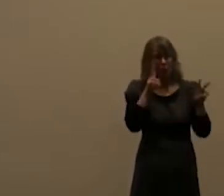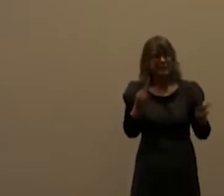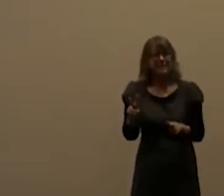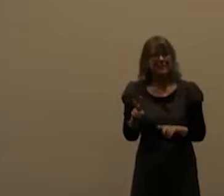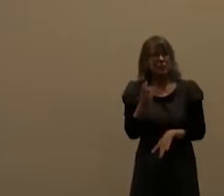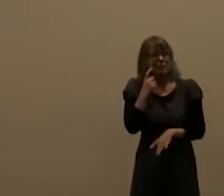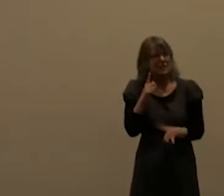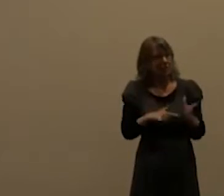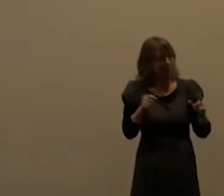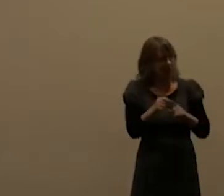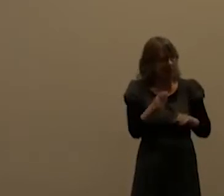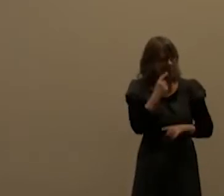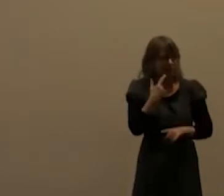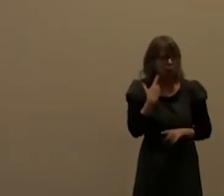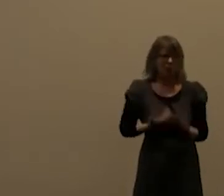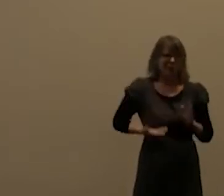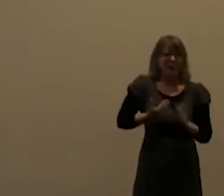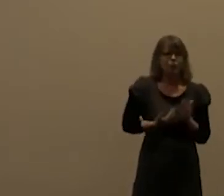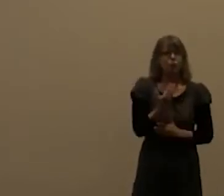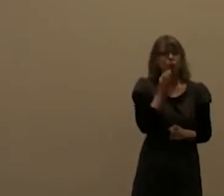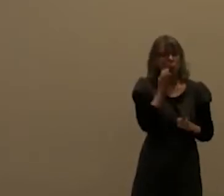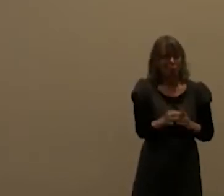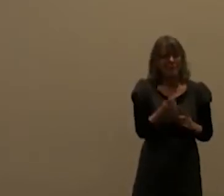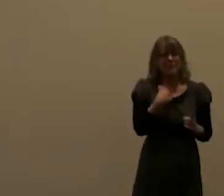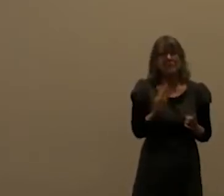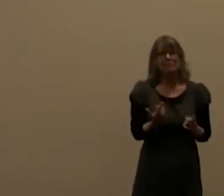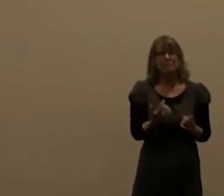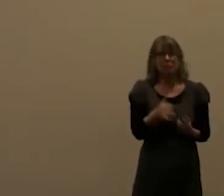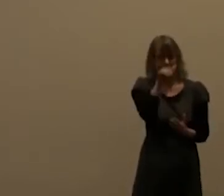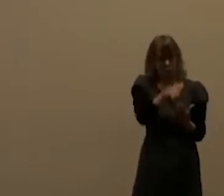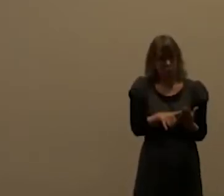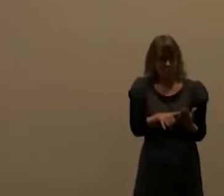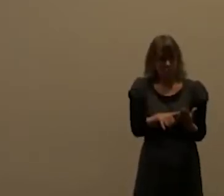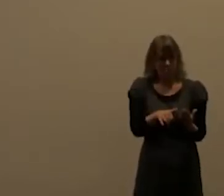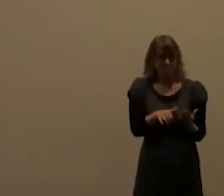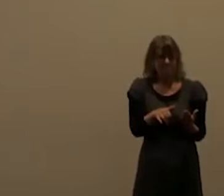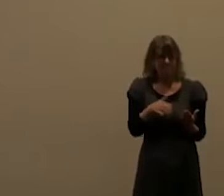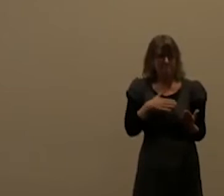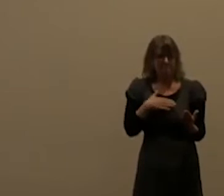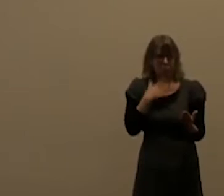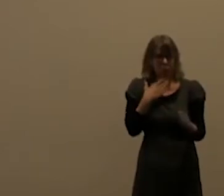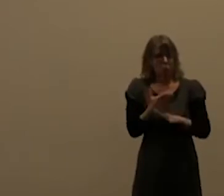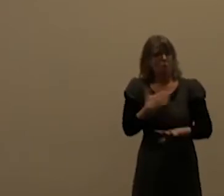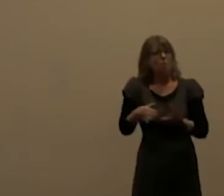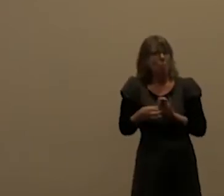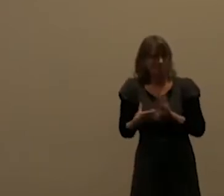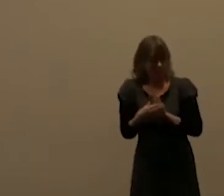a very simple app where we can add a new request. This is a form's going to pop up here, so I want to work from home.